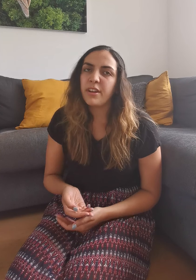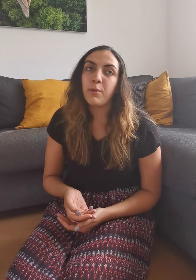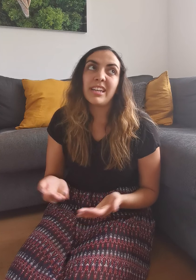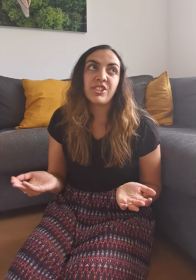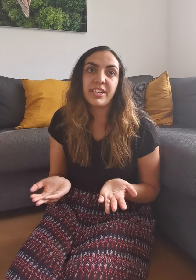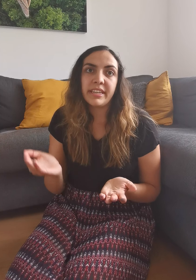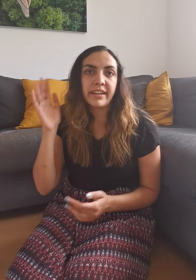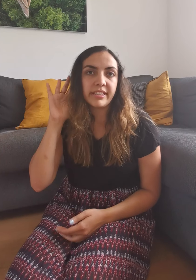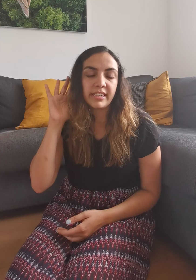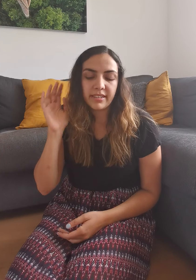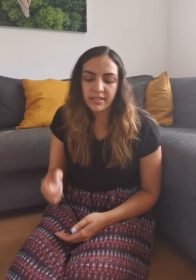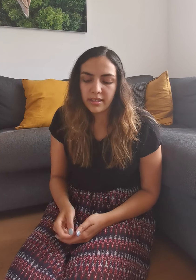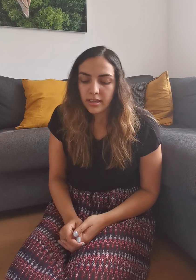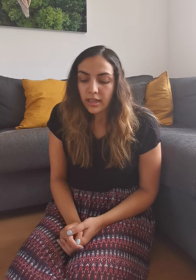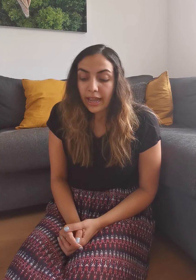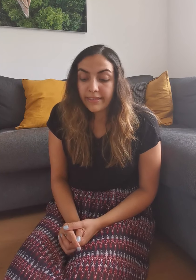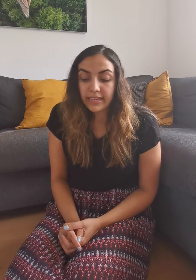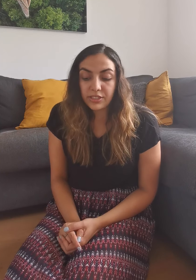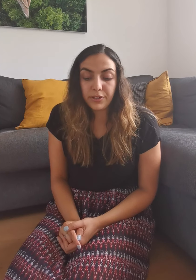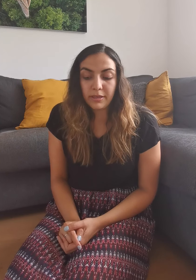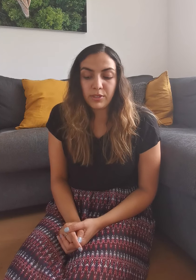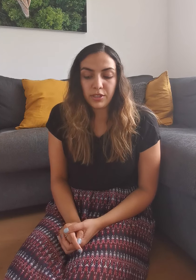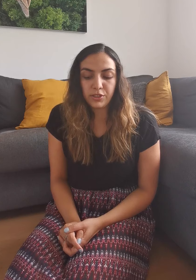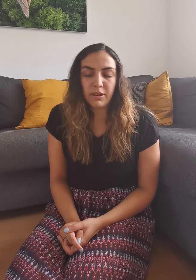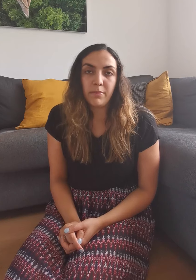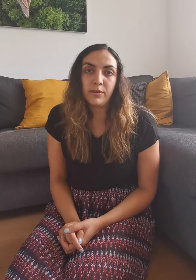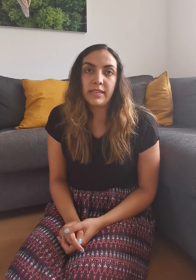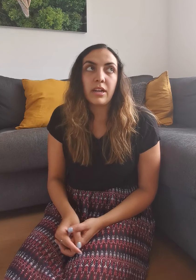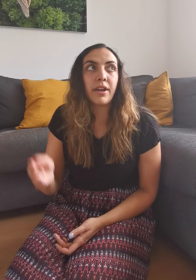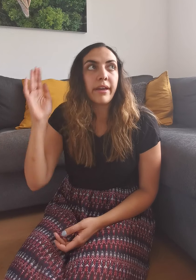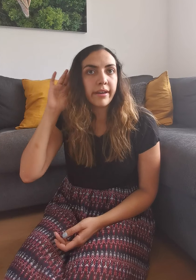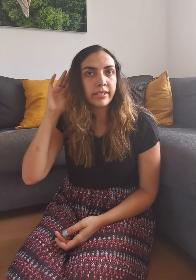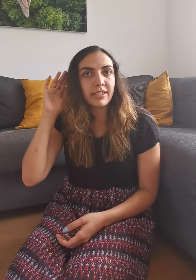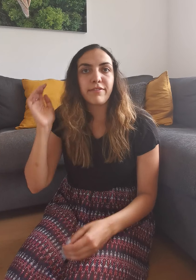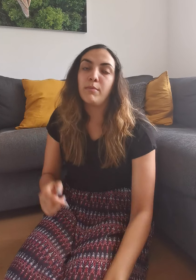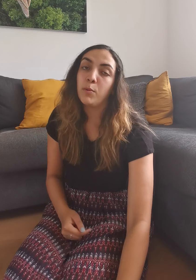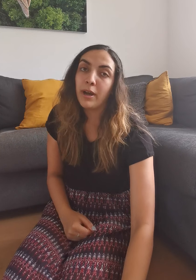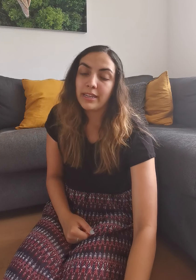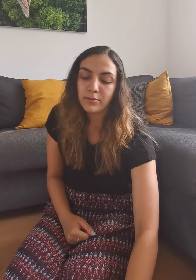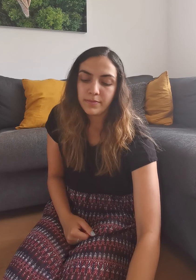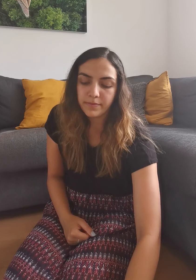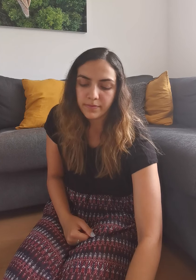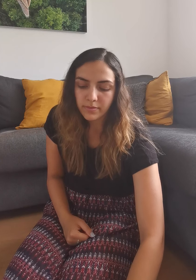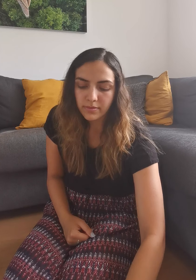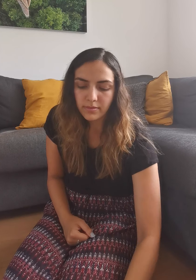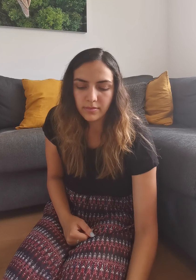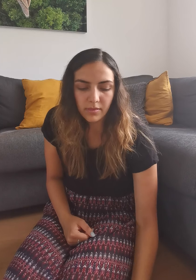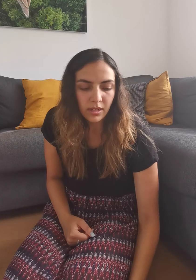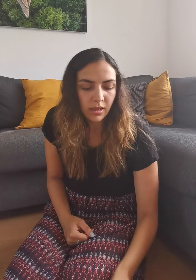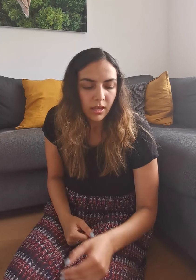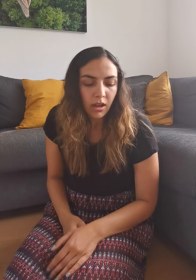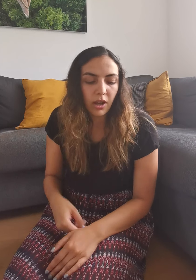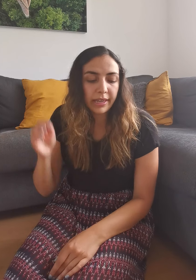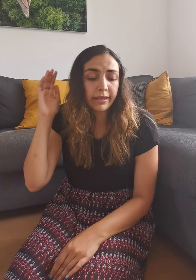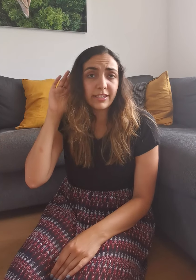know where she heard it. And they took him to the shrimp, who said, I heard it from a whale. I heard it